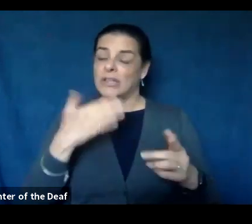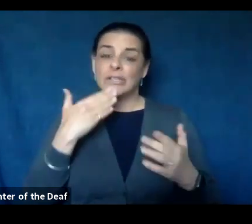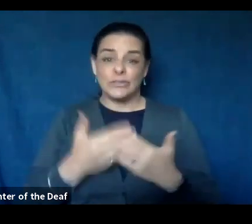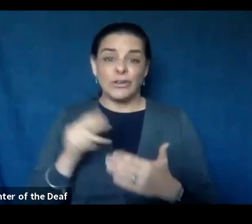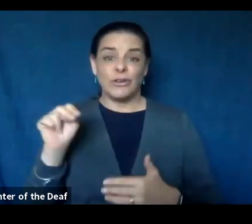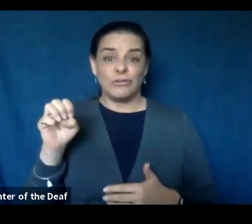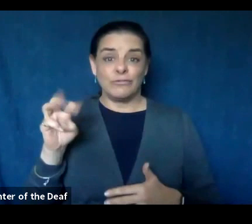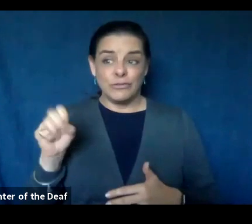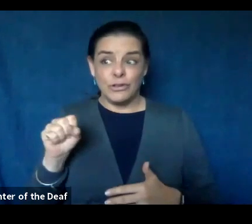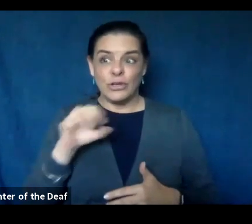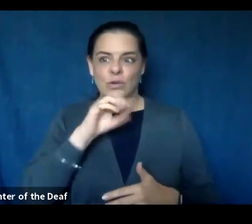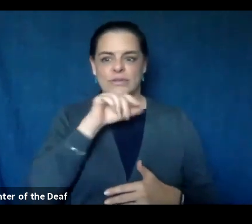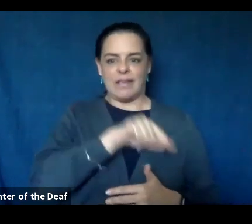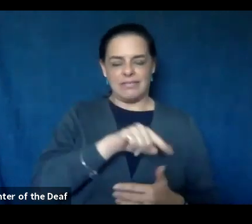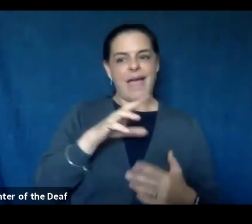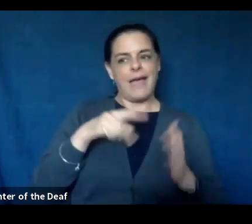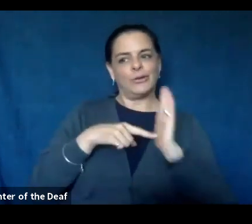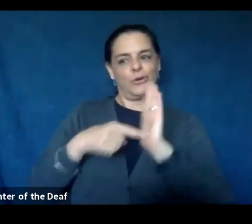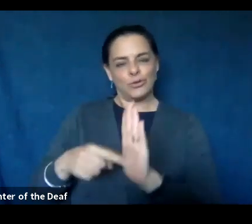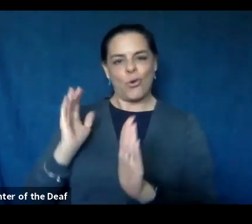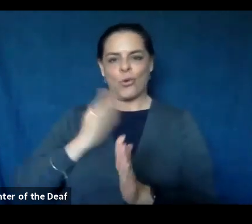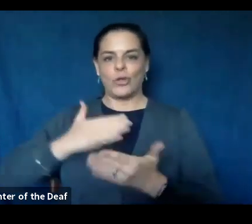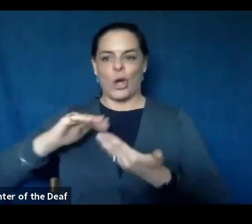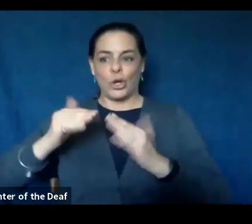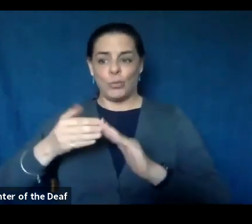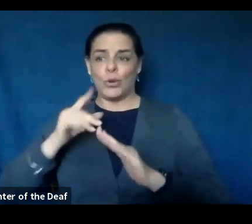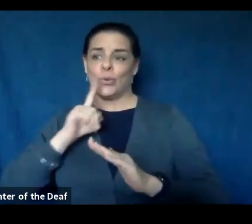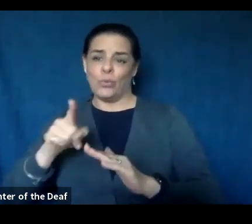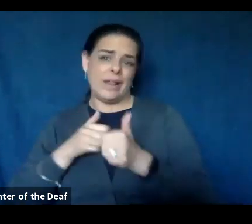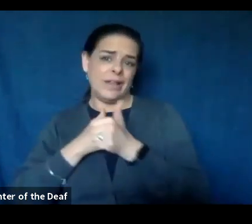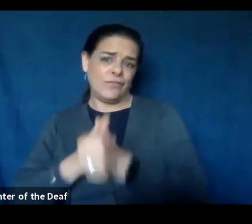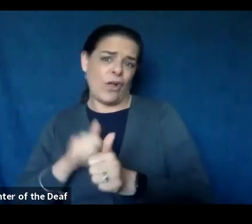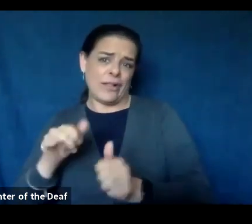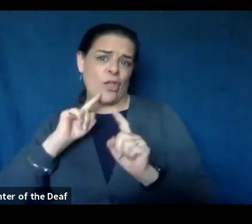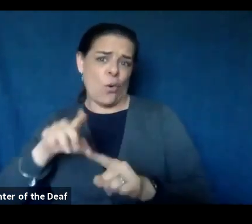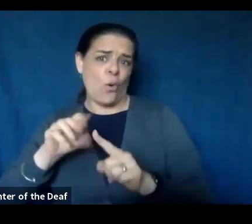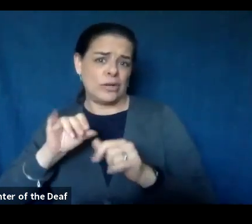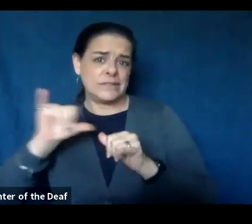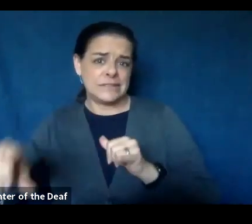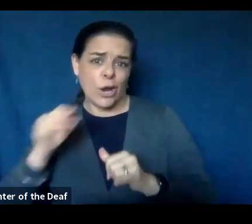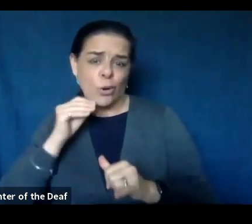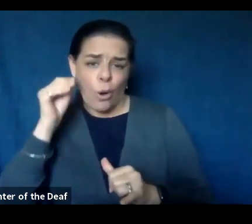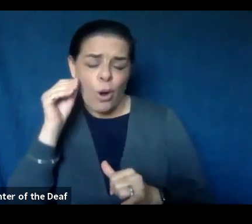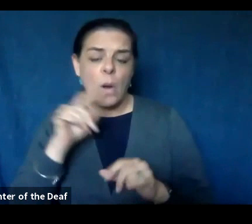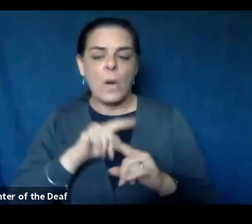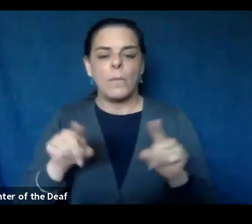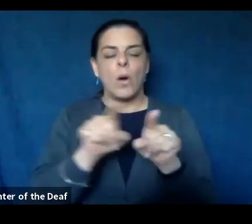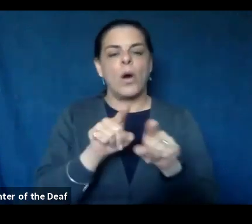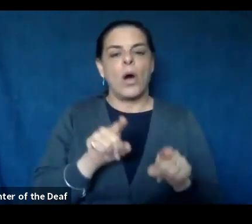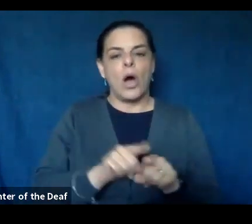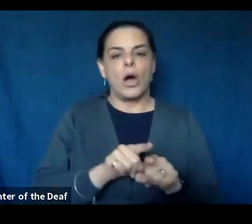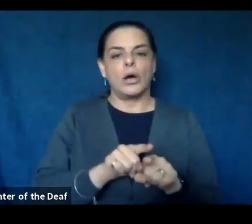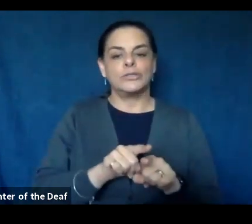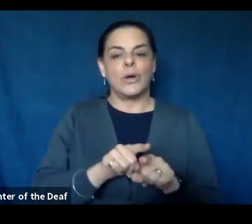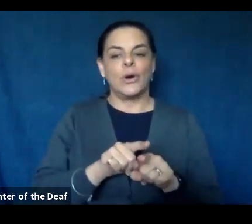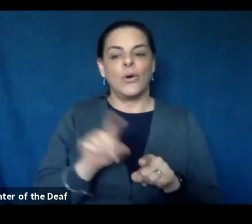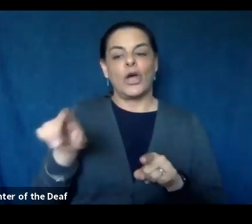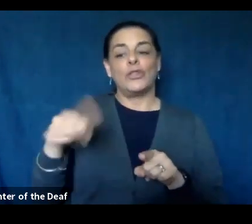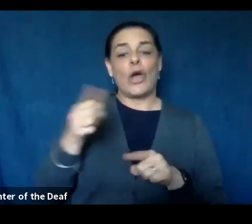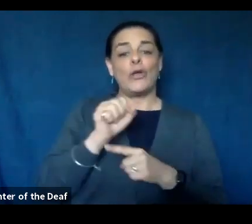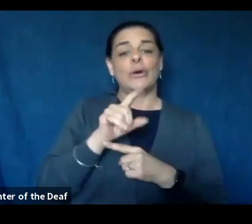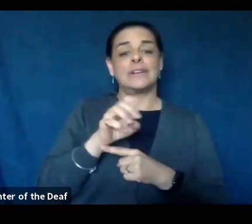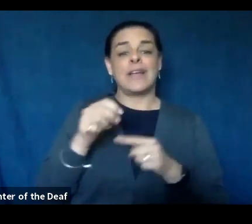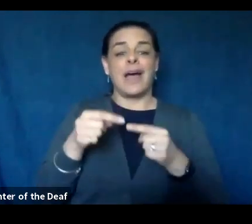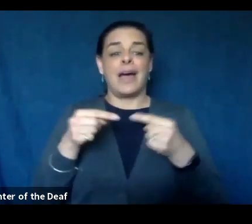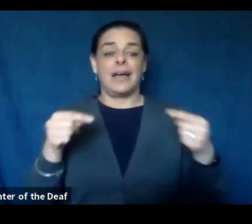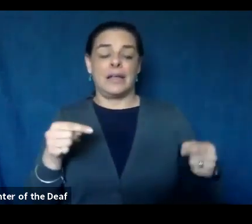our community and what they're doing to really follow the order and stay at home. But we also, the other side that goes with the warning from that